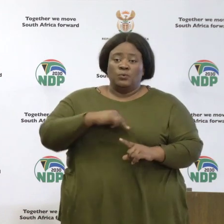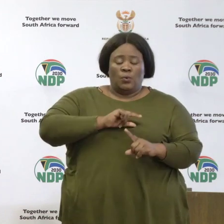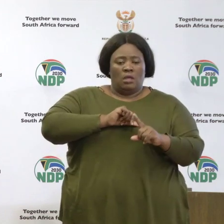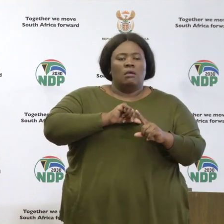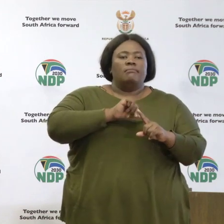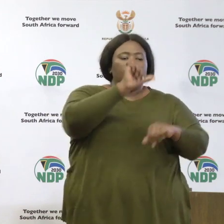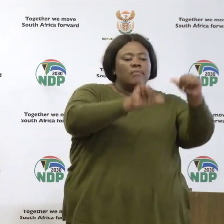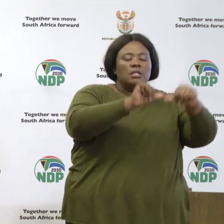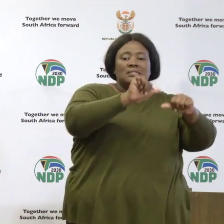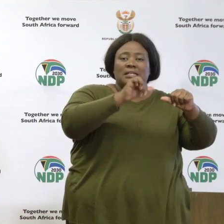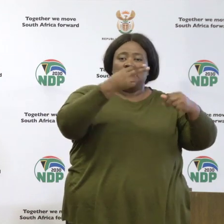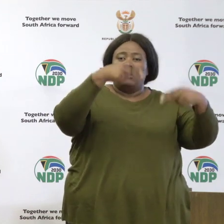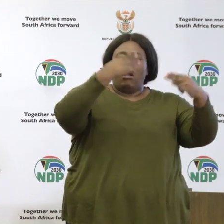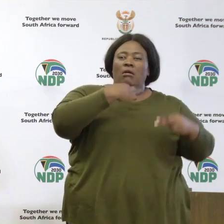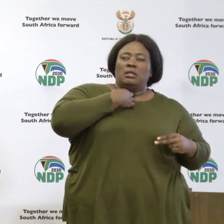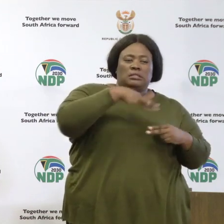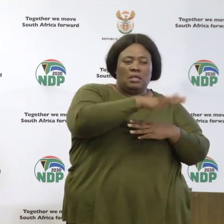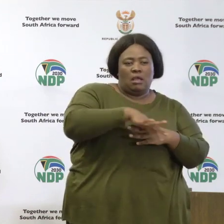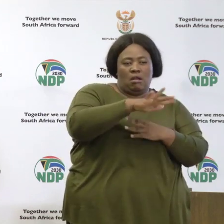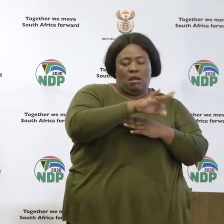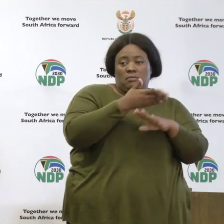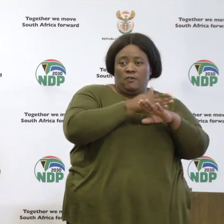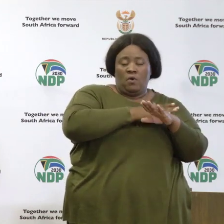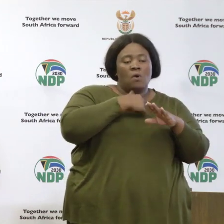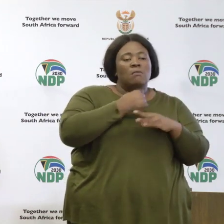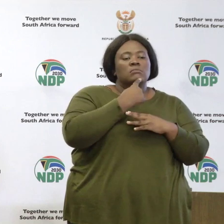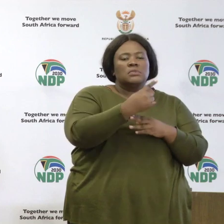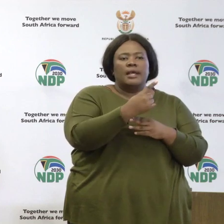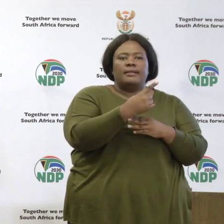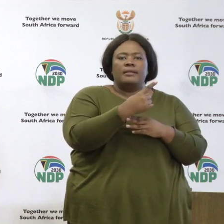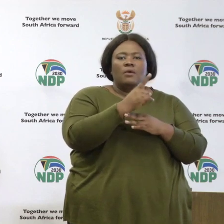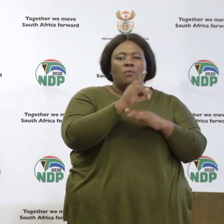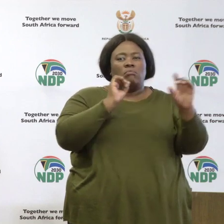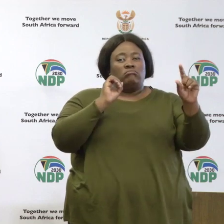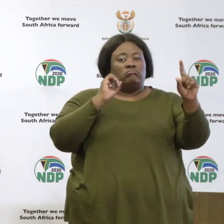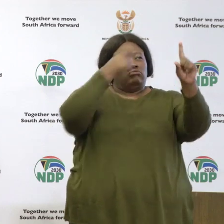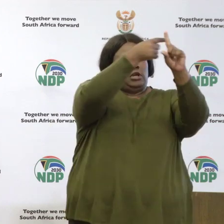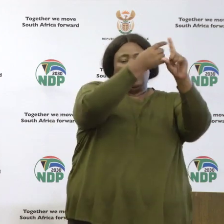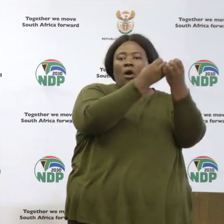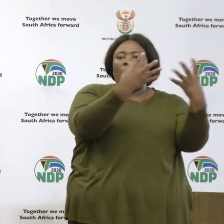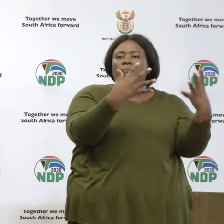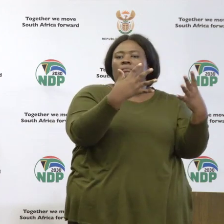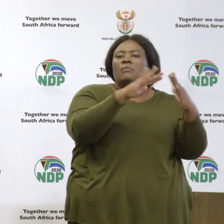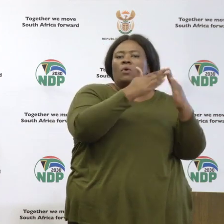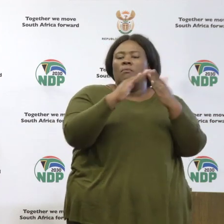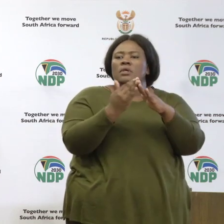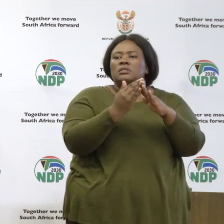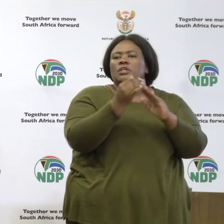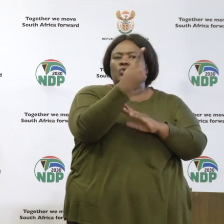high-risk areas, and the last time I was here, I indicated that we're targeting 2,000 communities across the